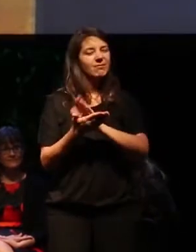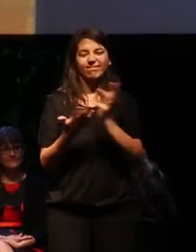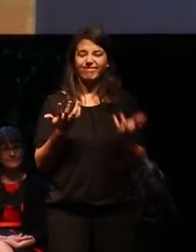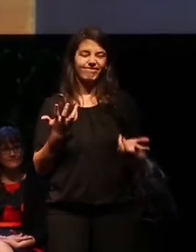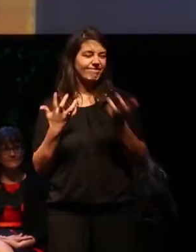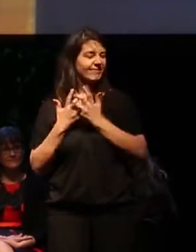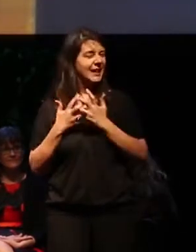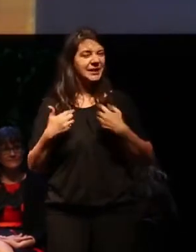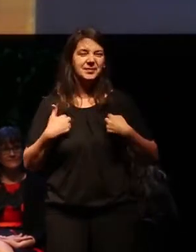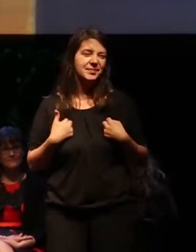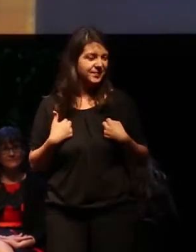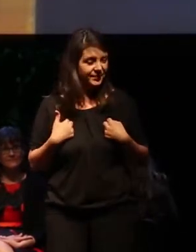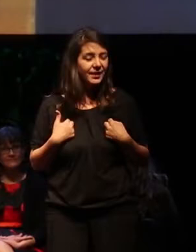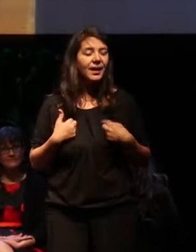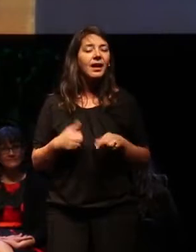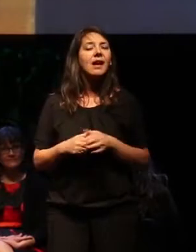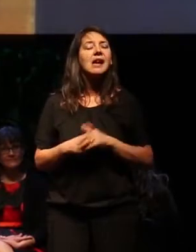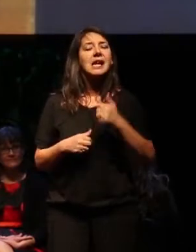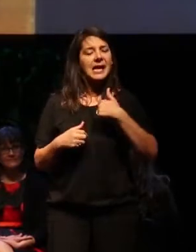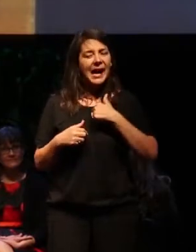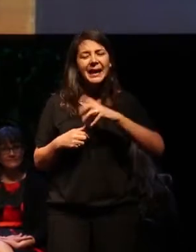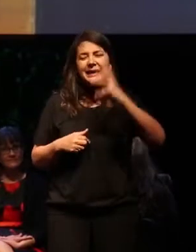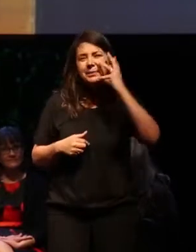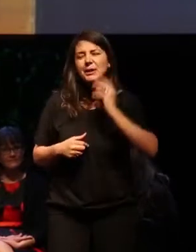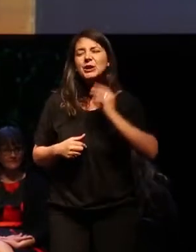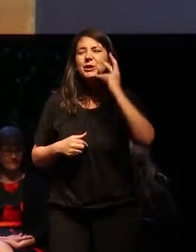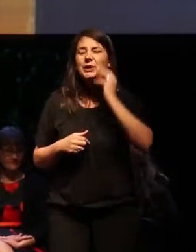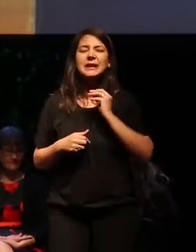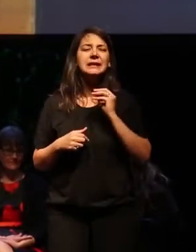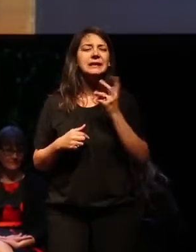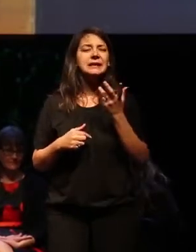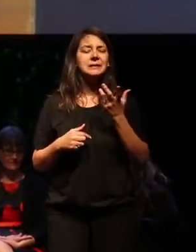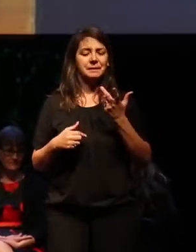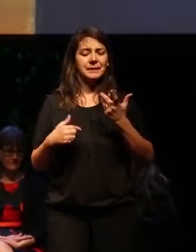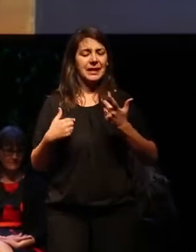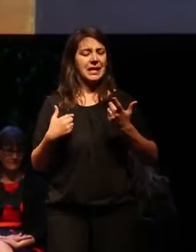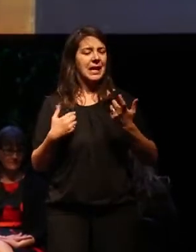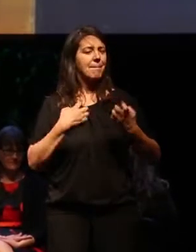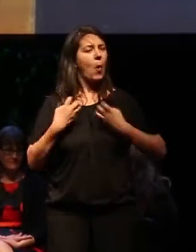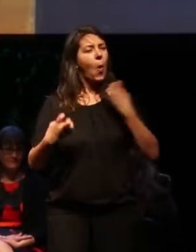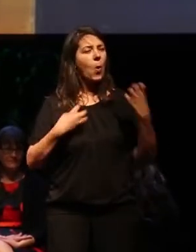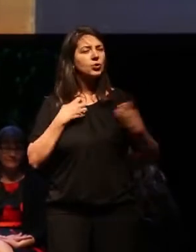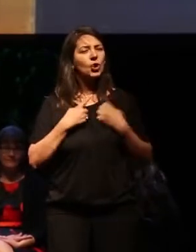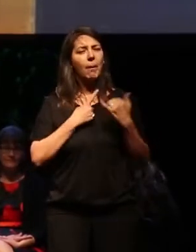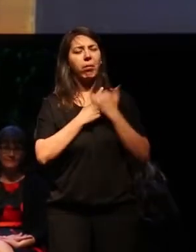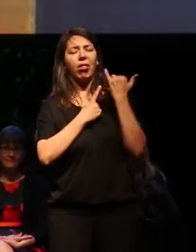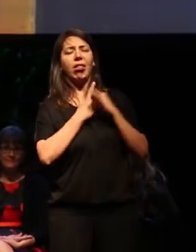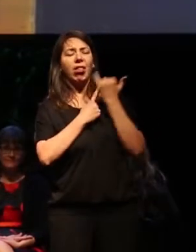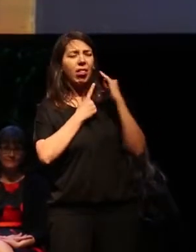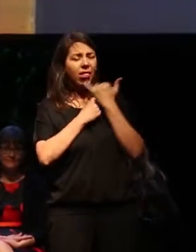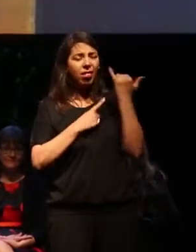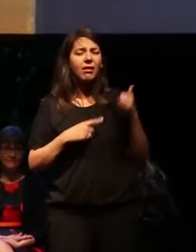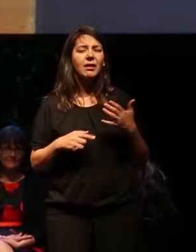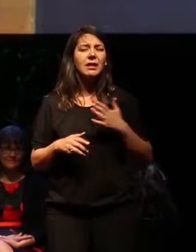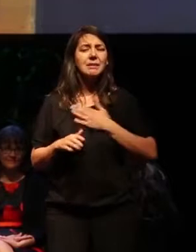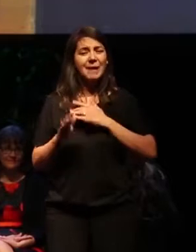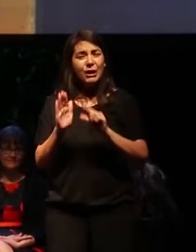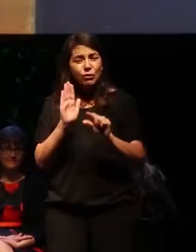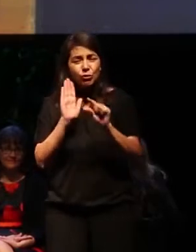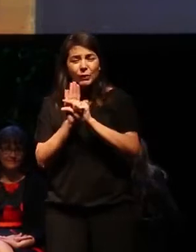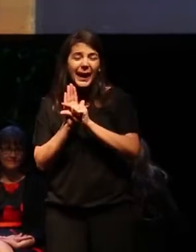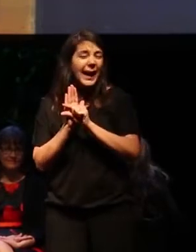for me. I was experiencing emotional bullying, and my grades were poor in